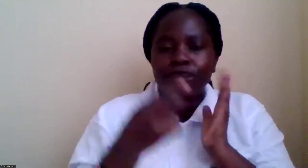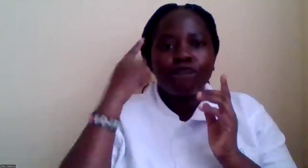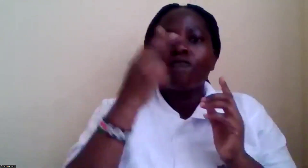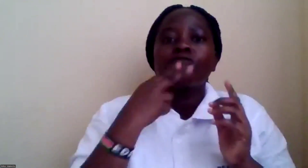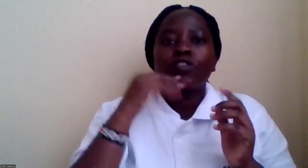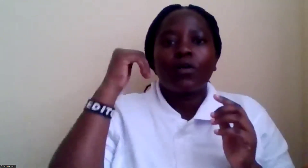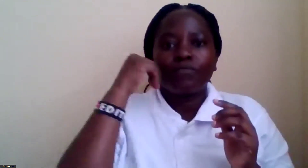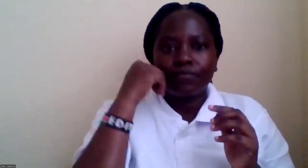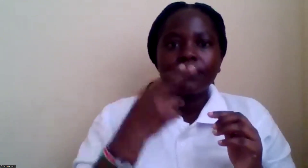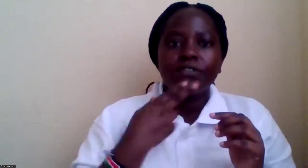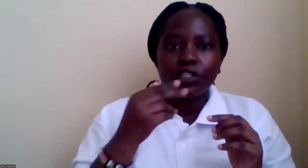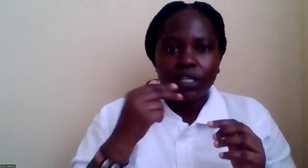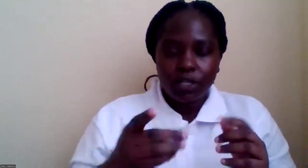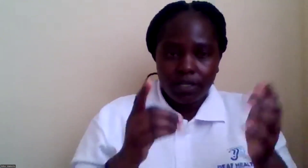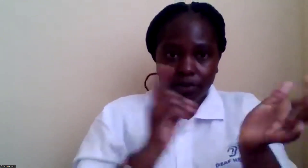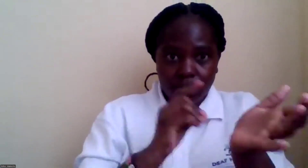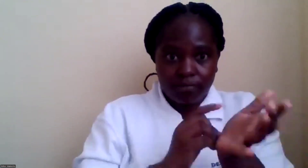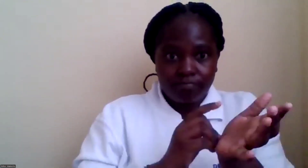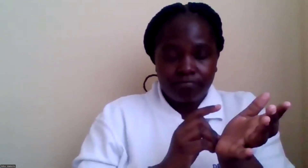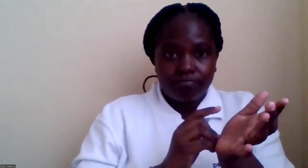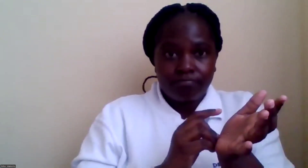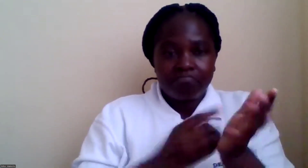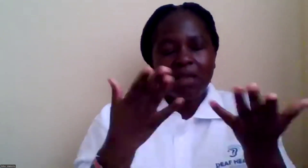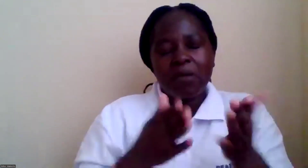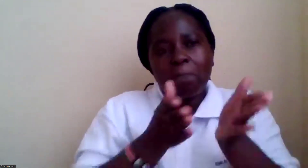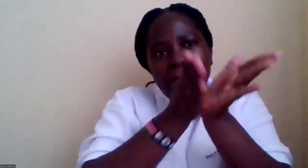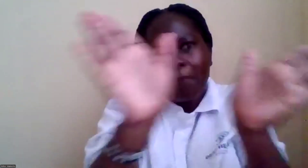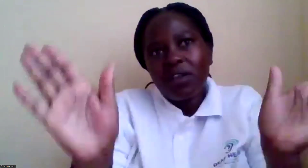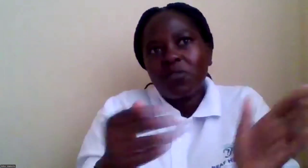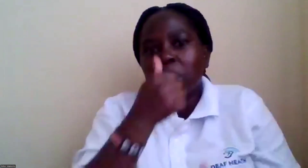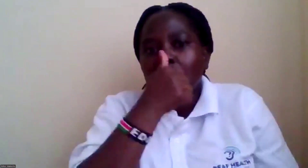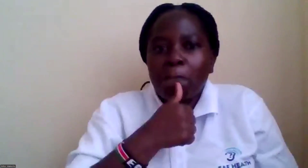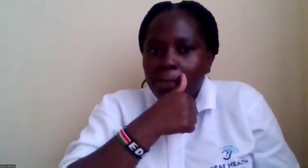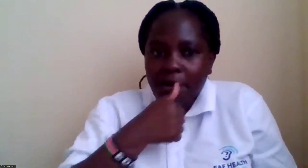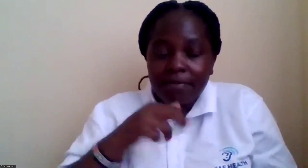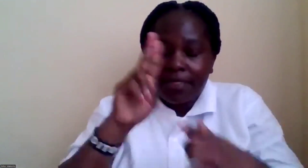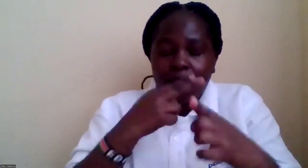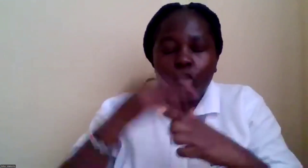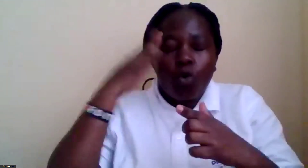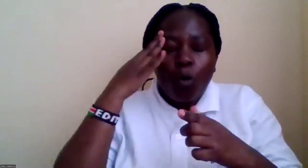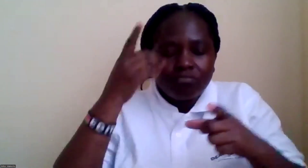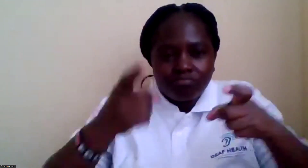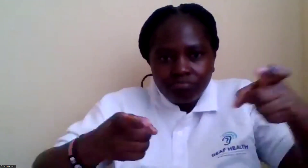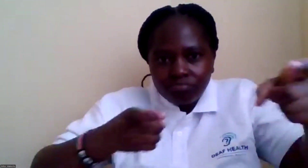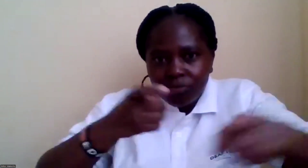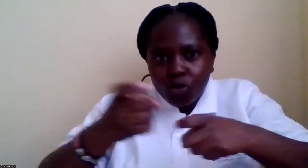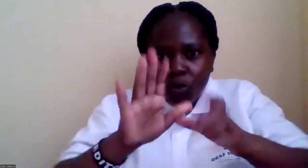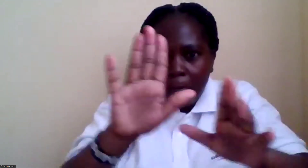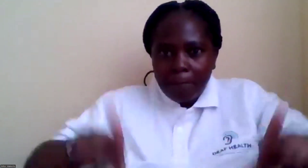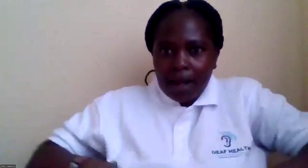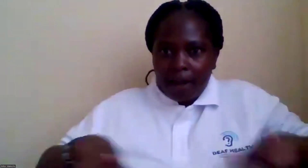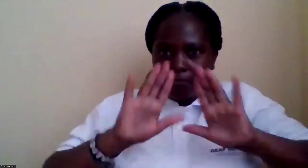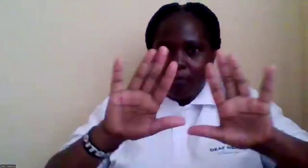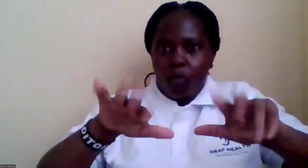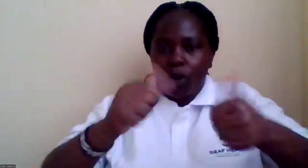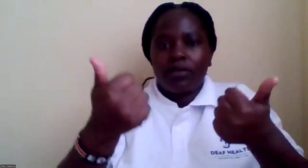hospital, accredited hospital, can be public, can be private, they will know how to manage you very well, right? Just that you need to be